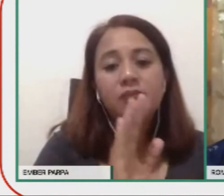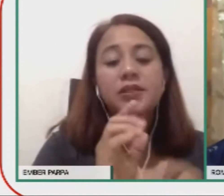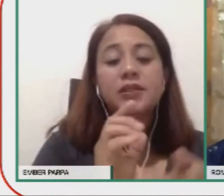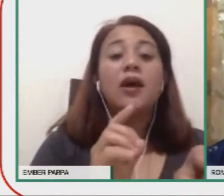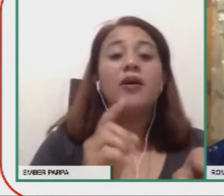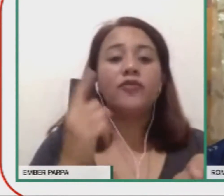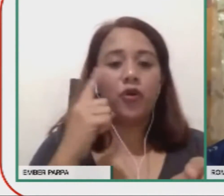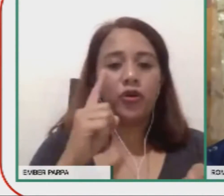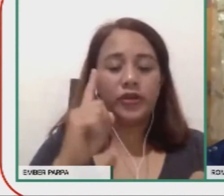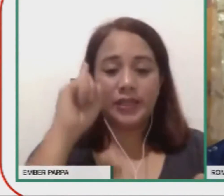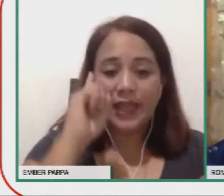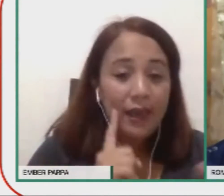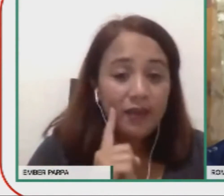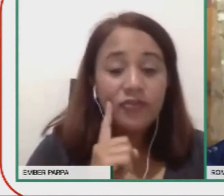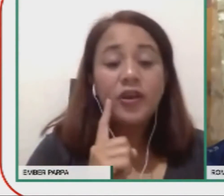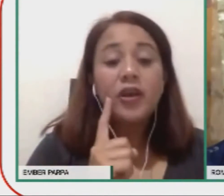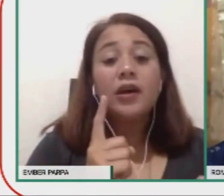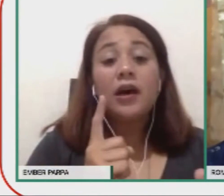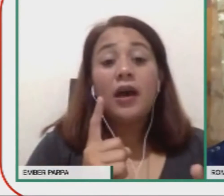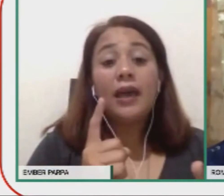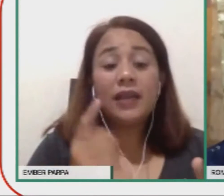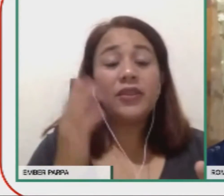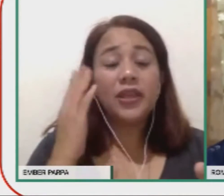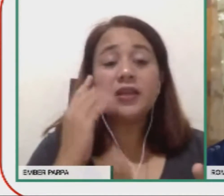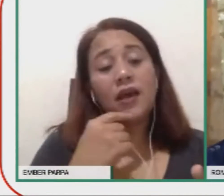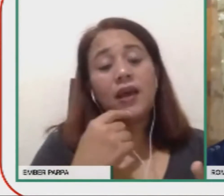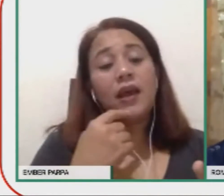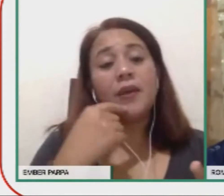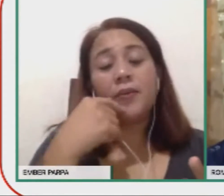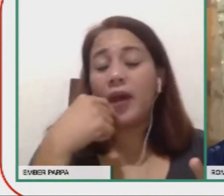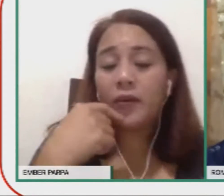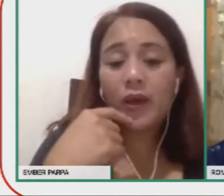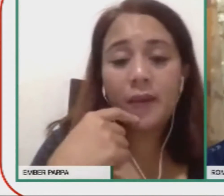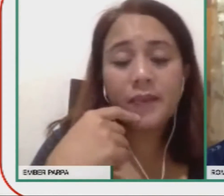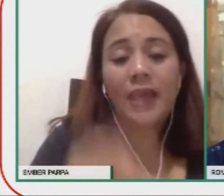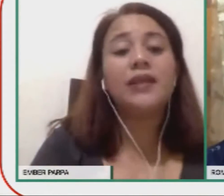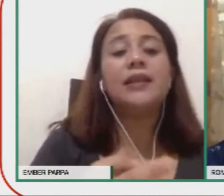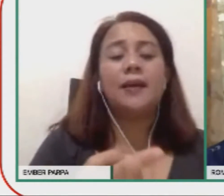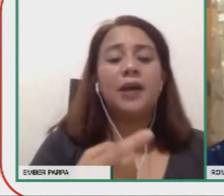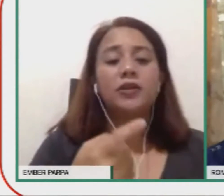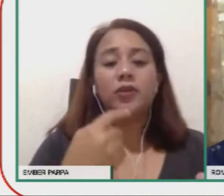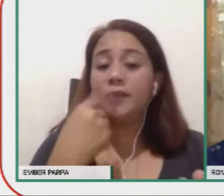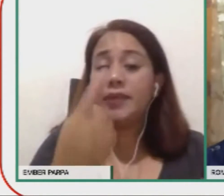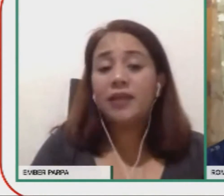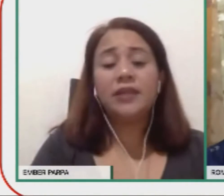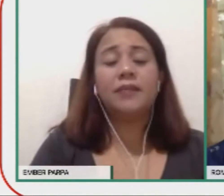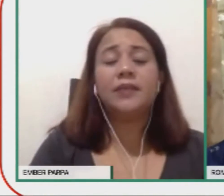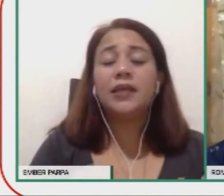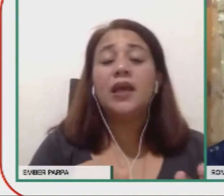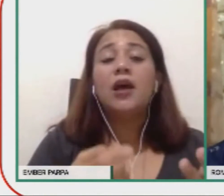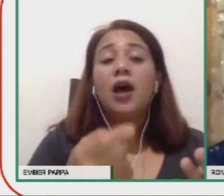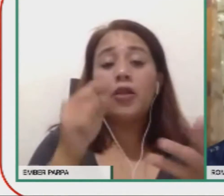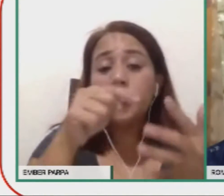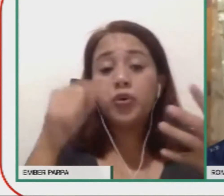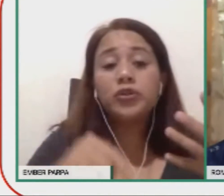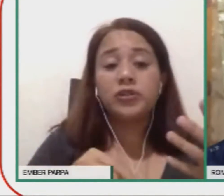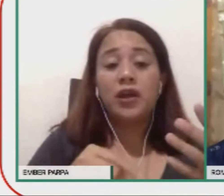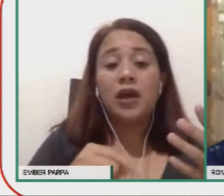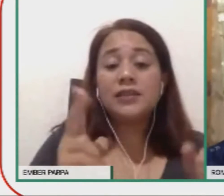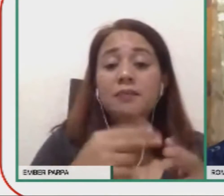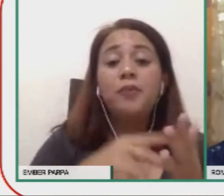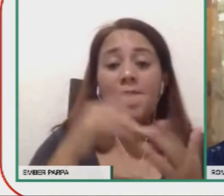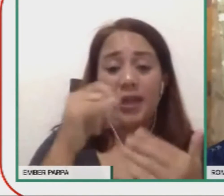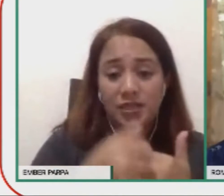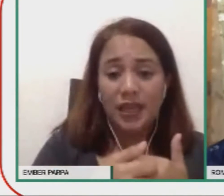films for the deaf. And I think I am telling them, actually, I'm telling them that those